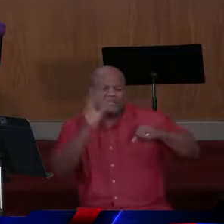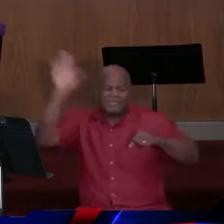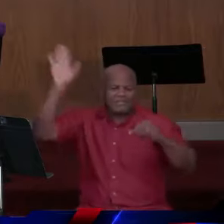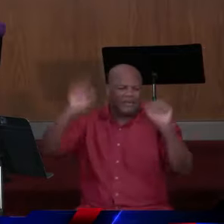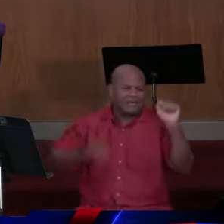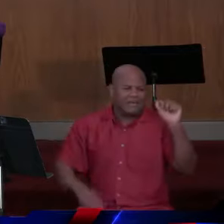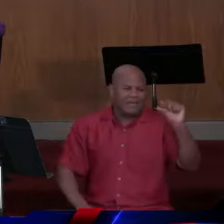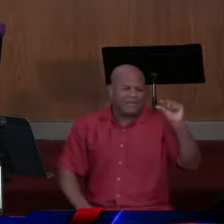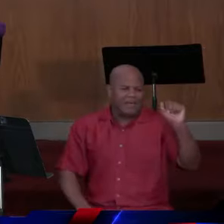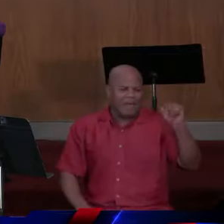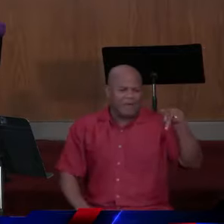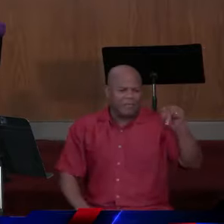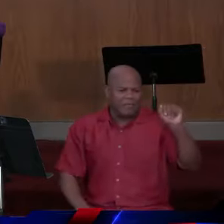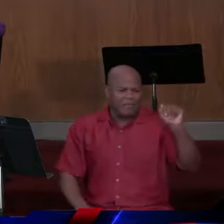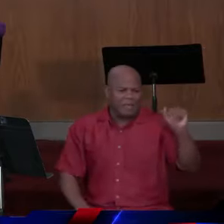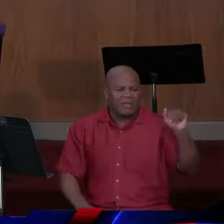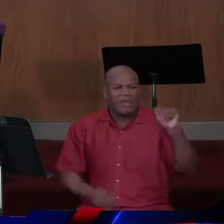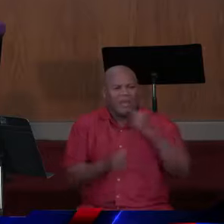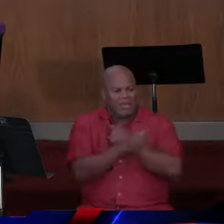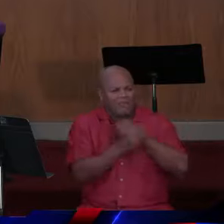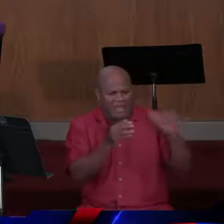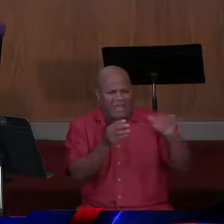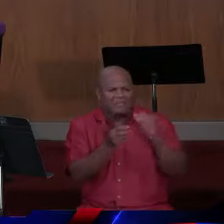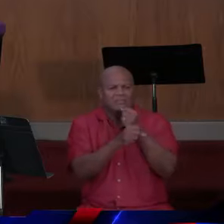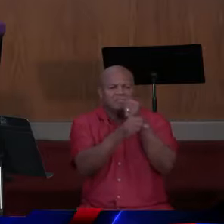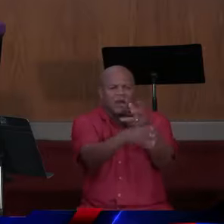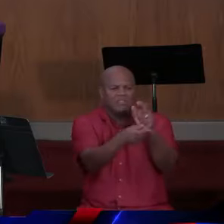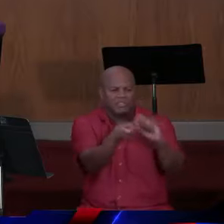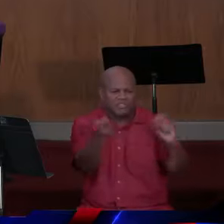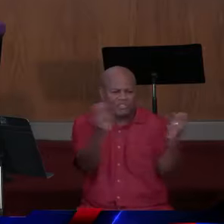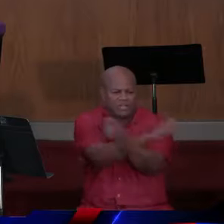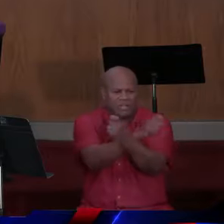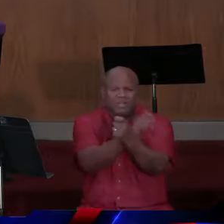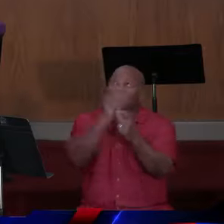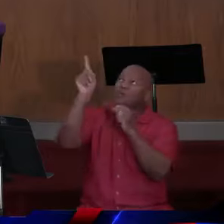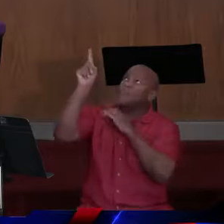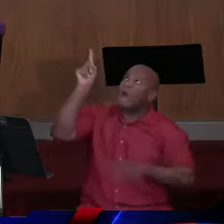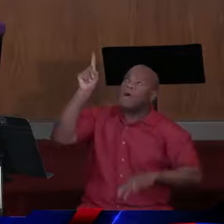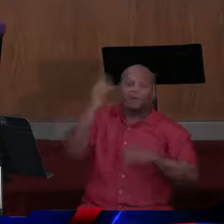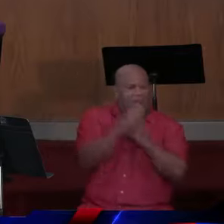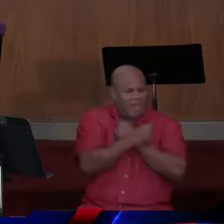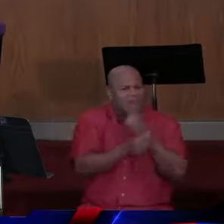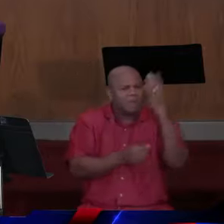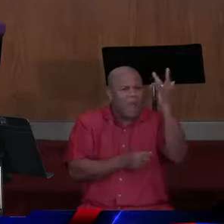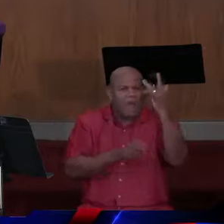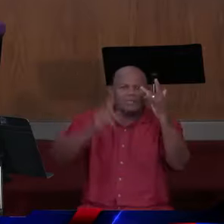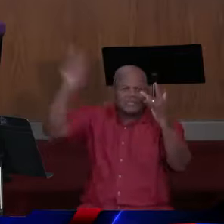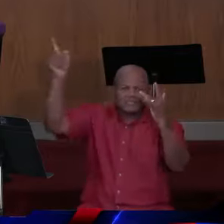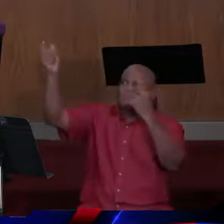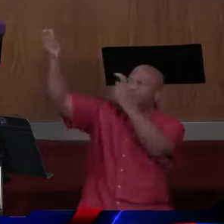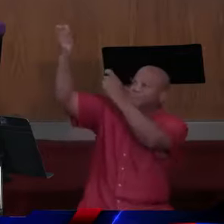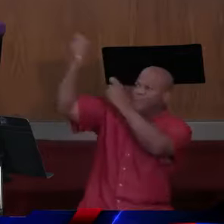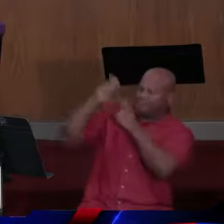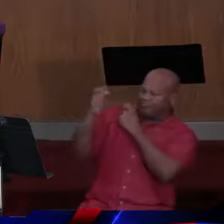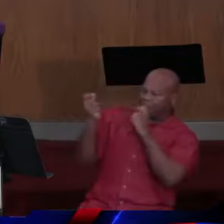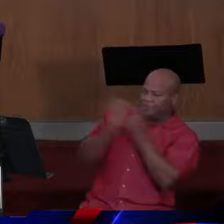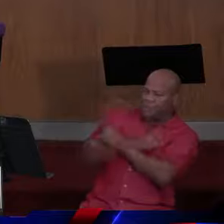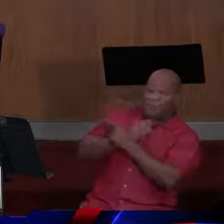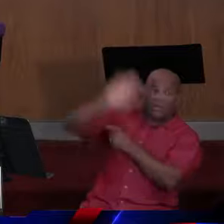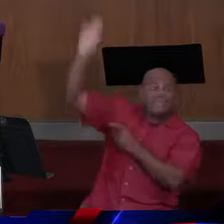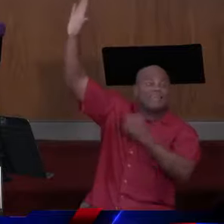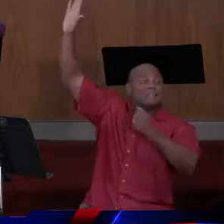a transformative love. We love in Christ because we are changed, but the love of